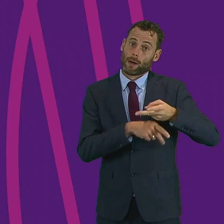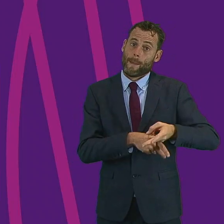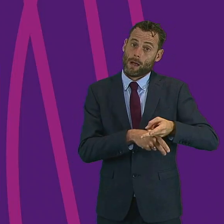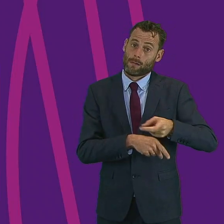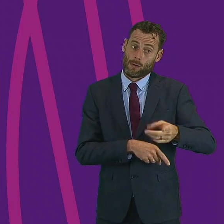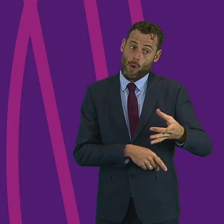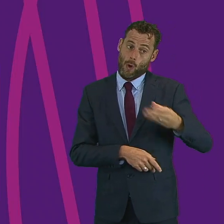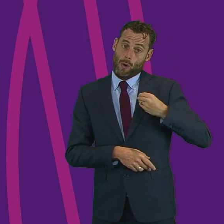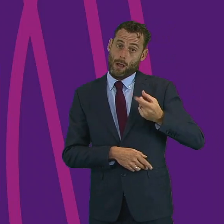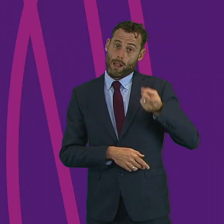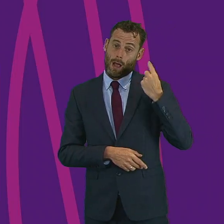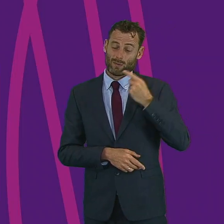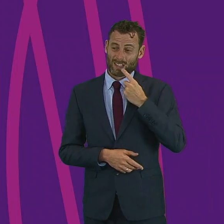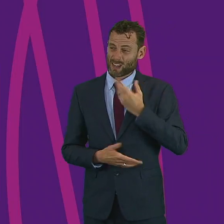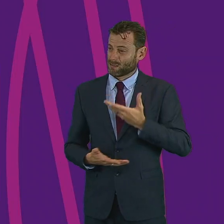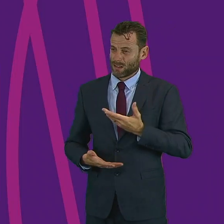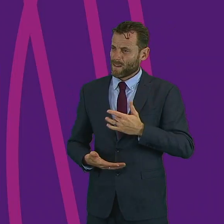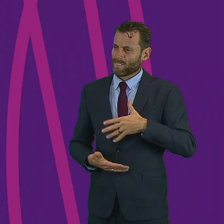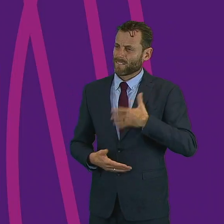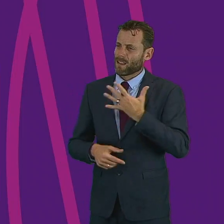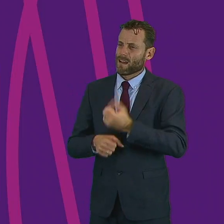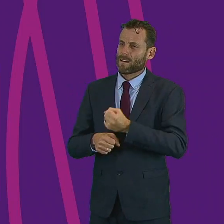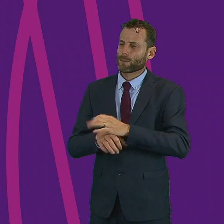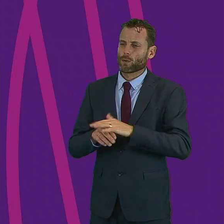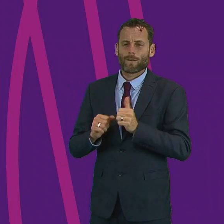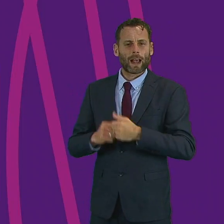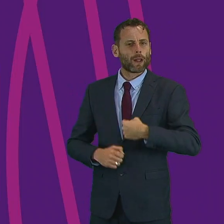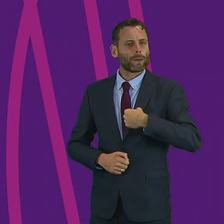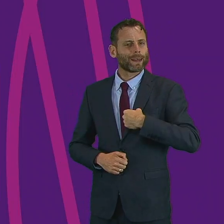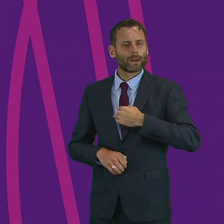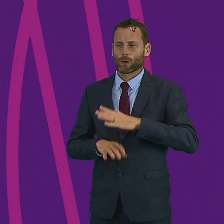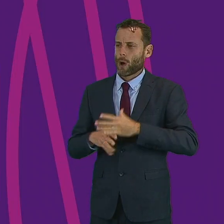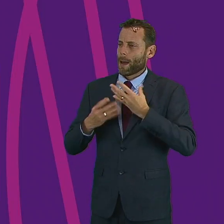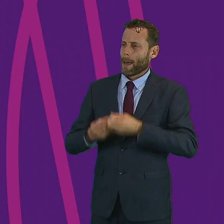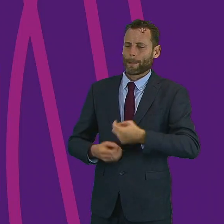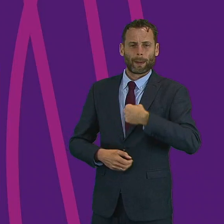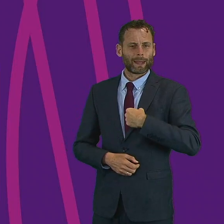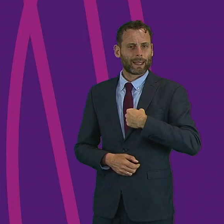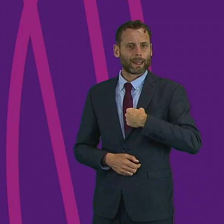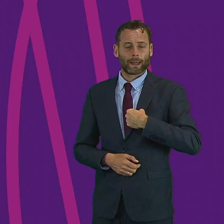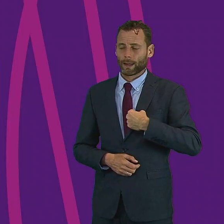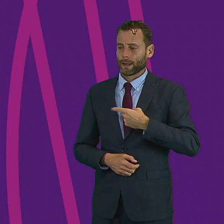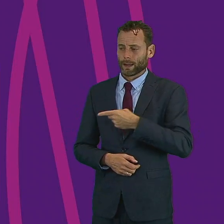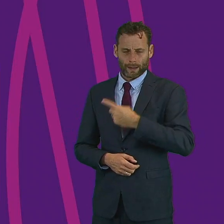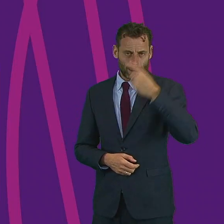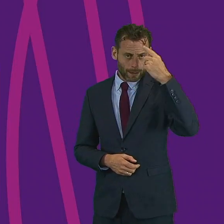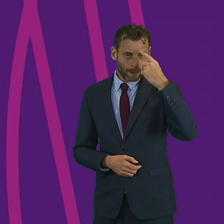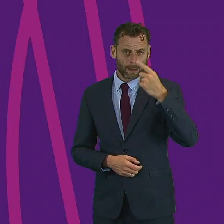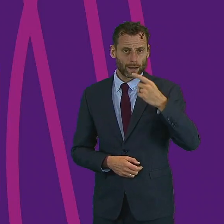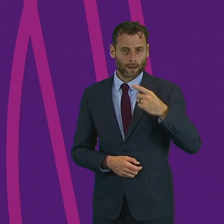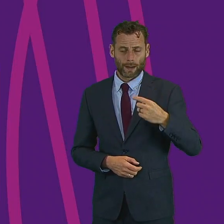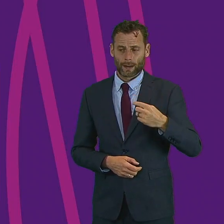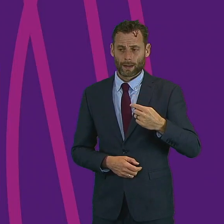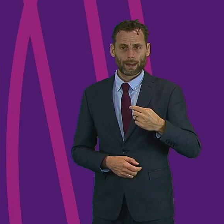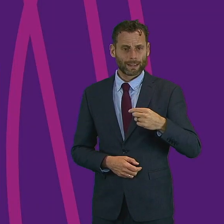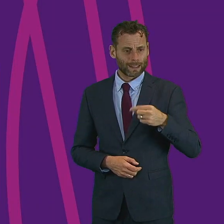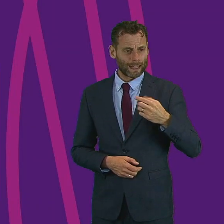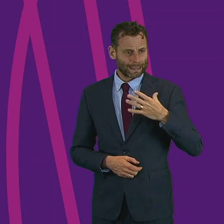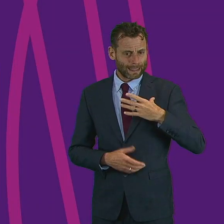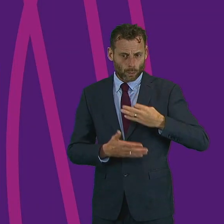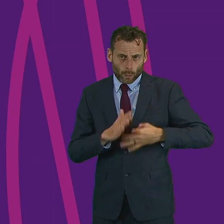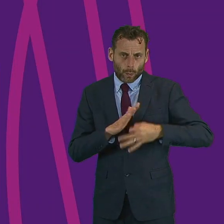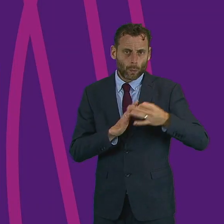discussed this week at Cabinet, the Environment Secretary is reminding me the challenge we have in meeting our climate change ambitions and the work that we are